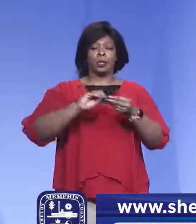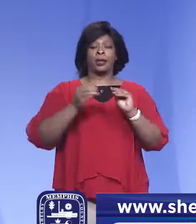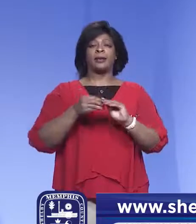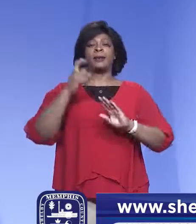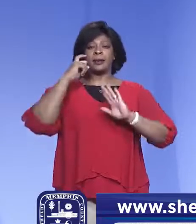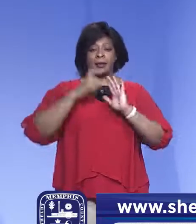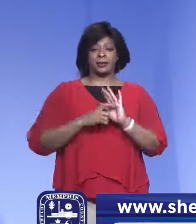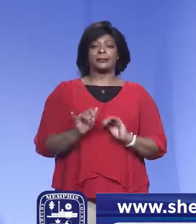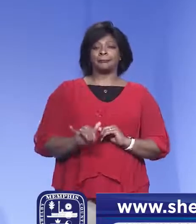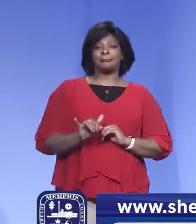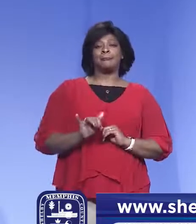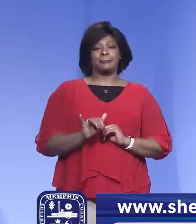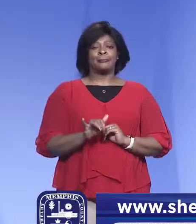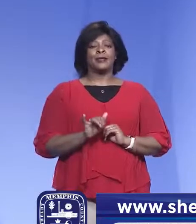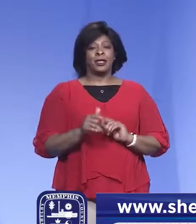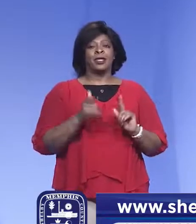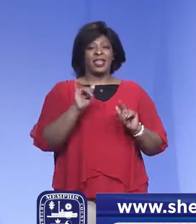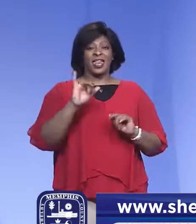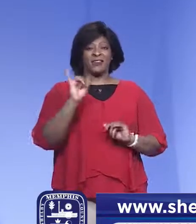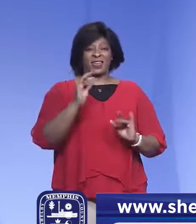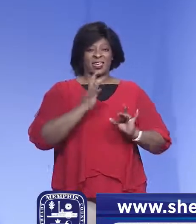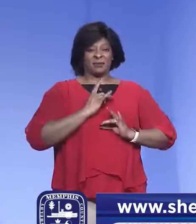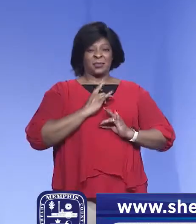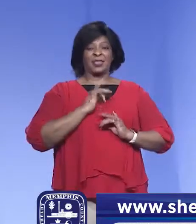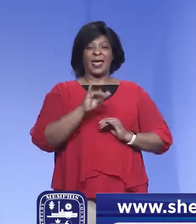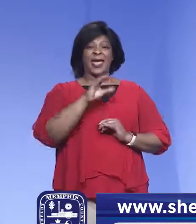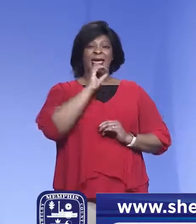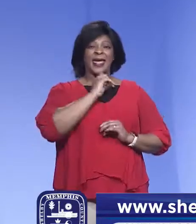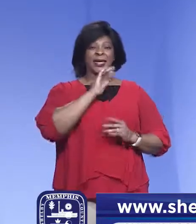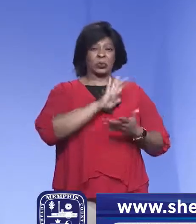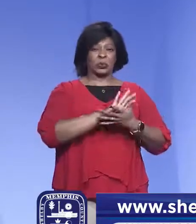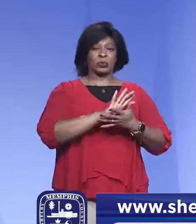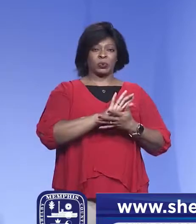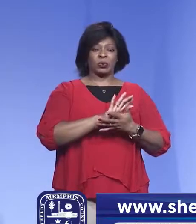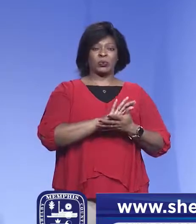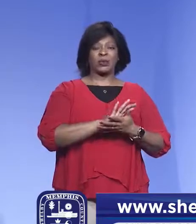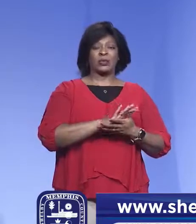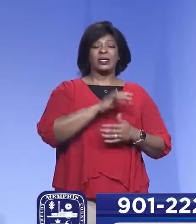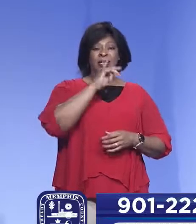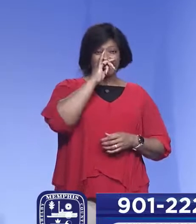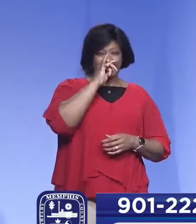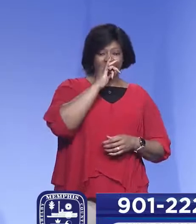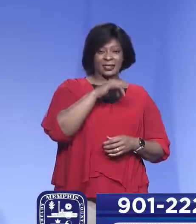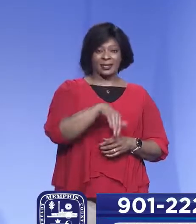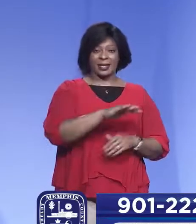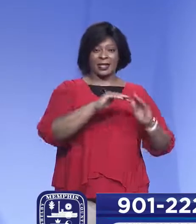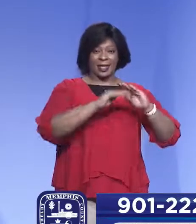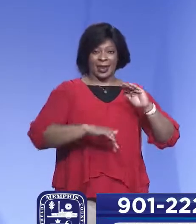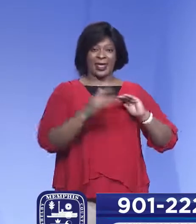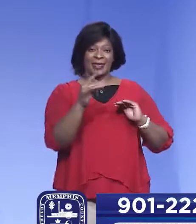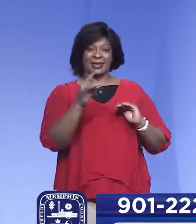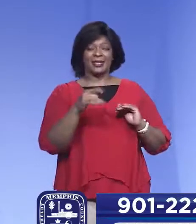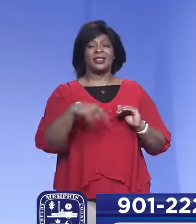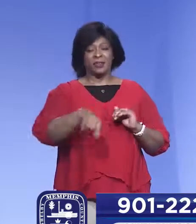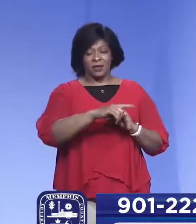numbers of infection among school-age kids